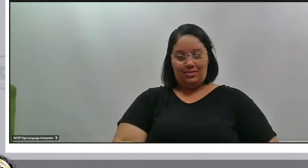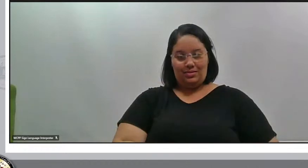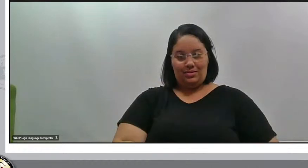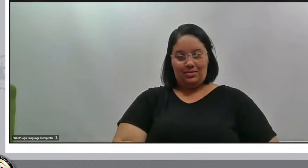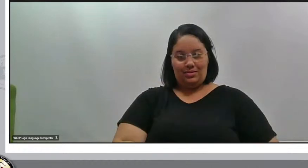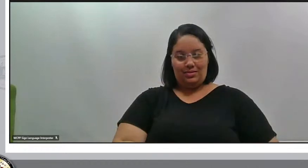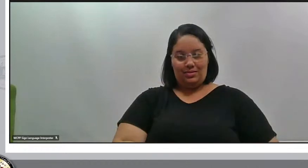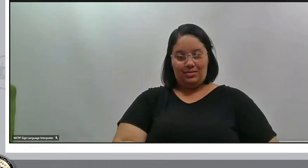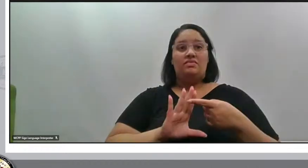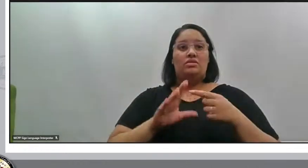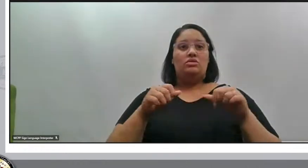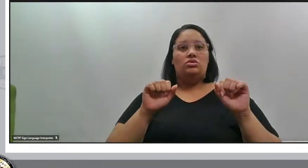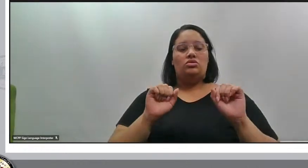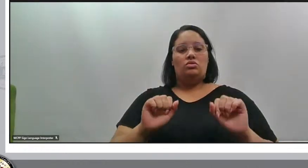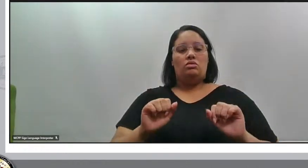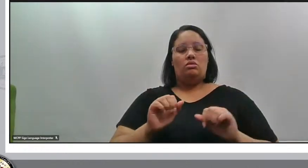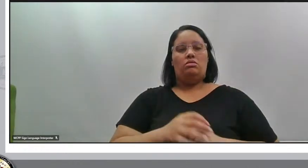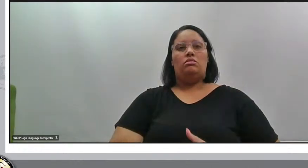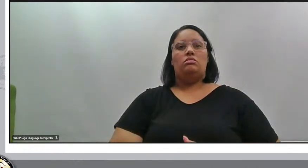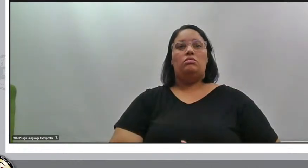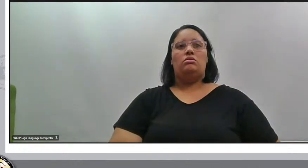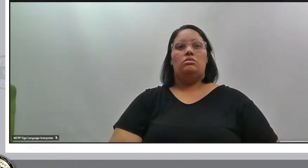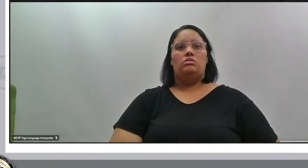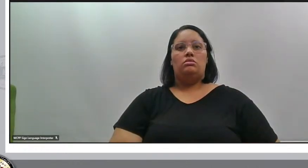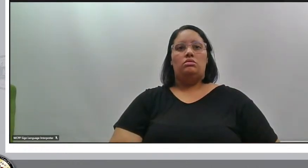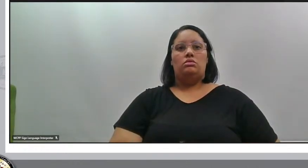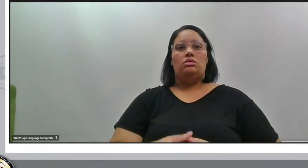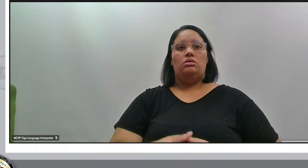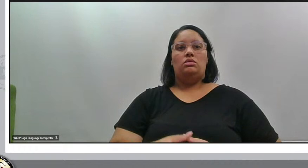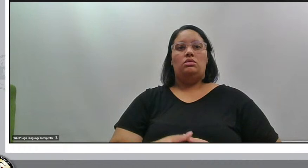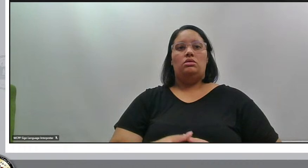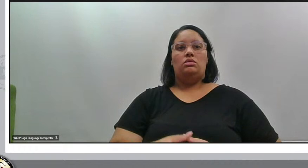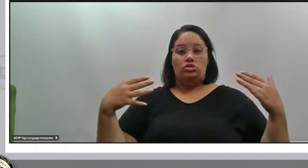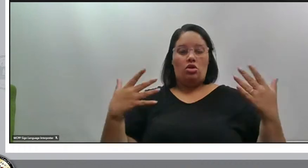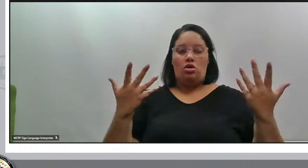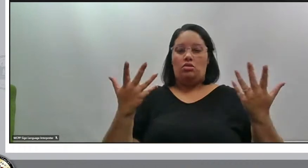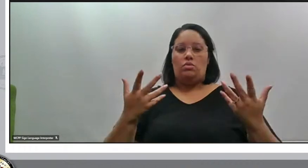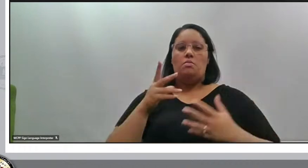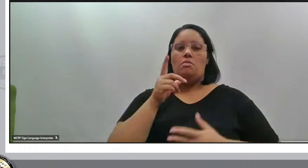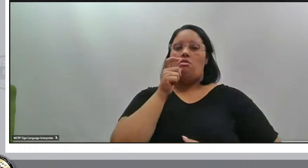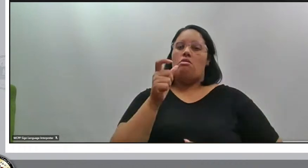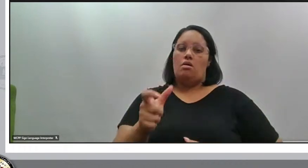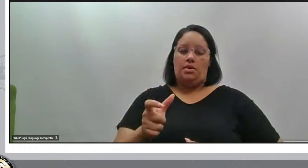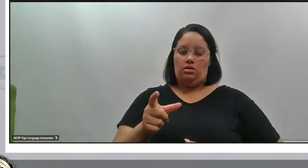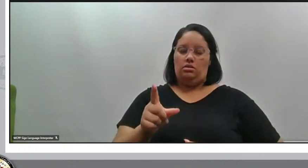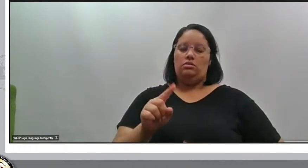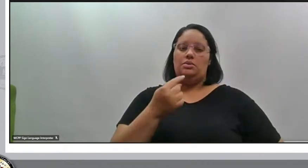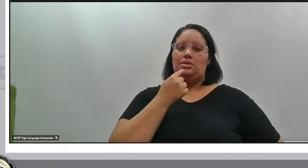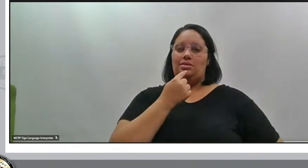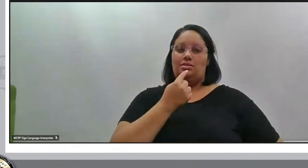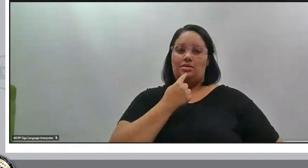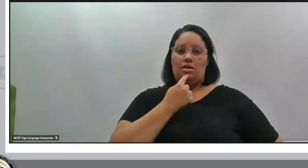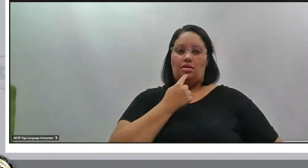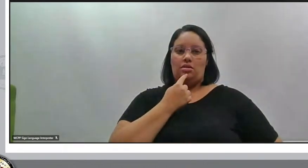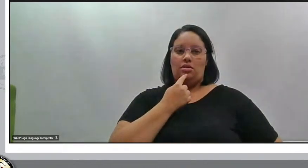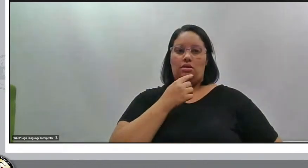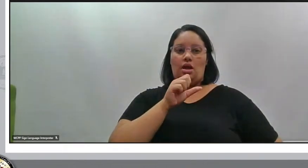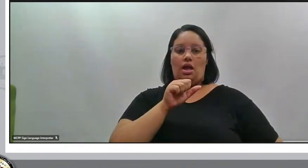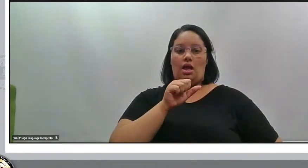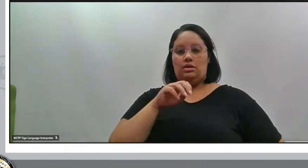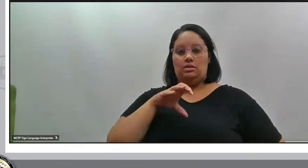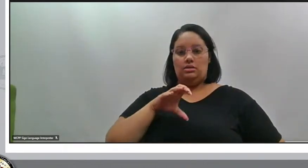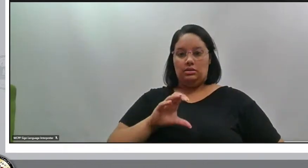First, Chair, I think I should start by making a comment to say that the ANC